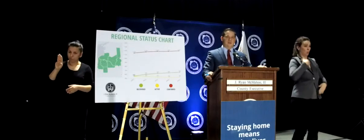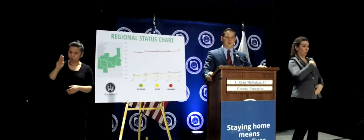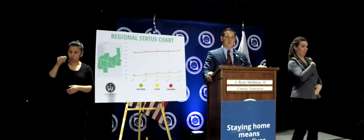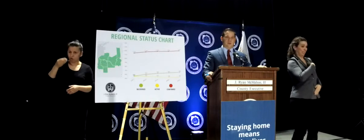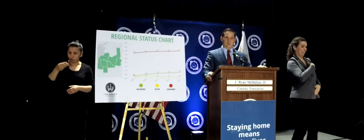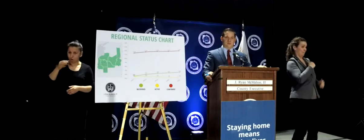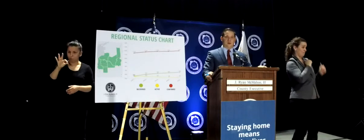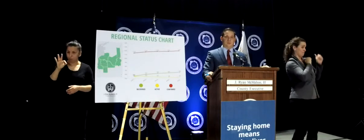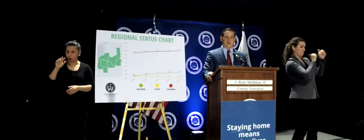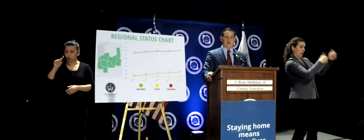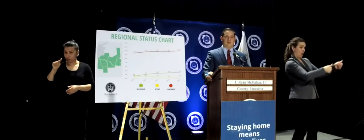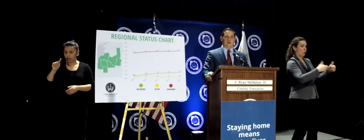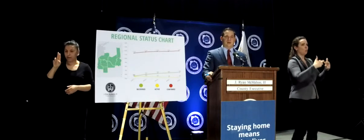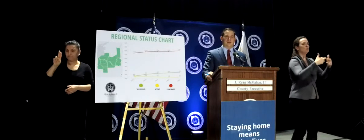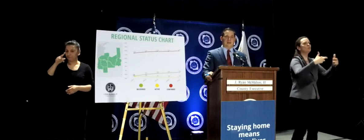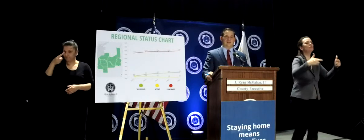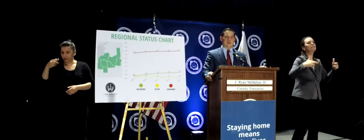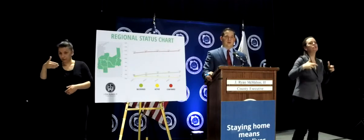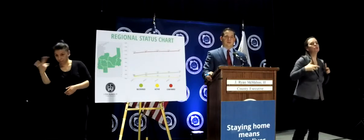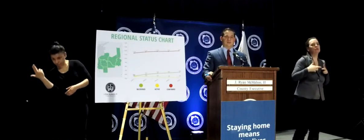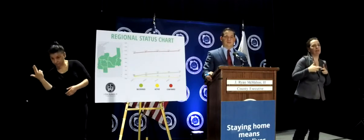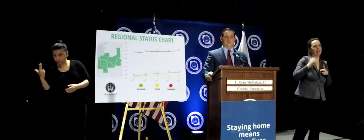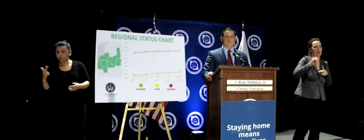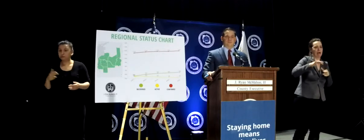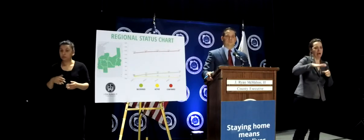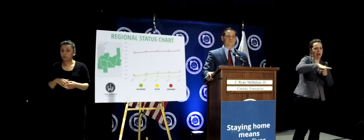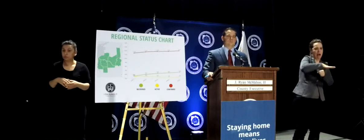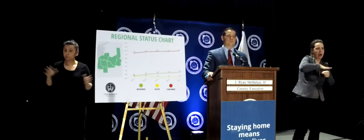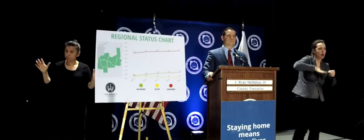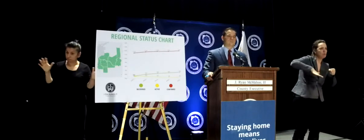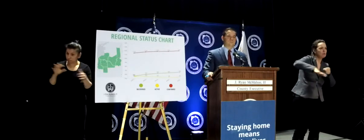ones determining the restart plan, and that's the counties.